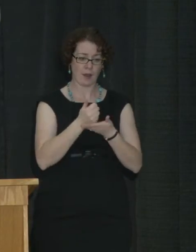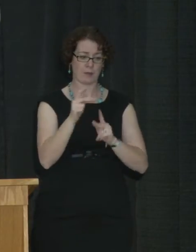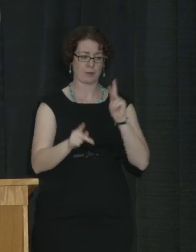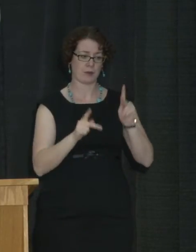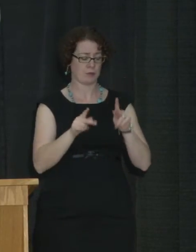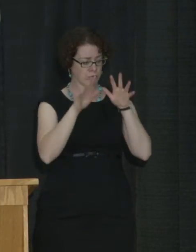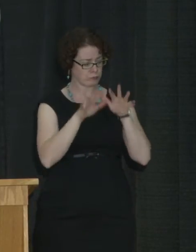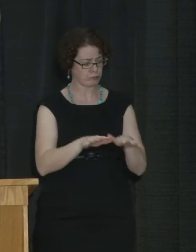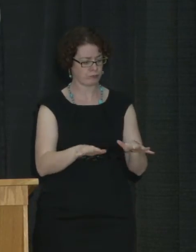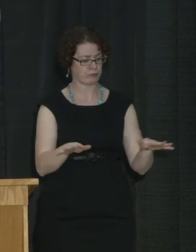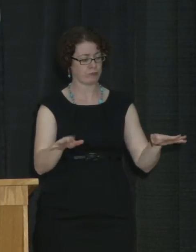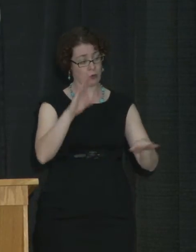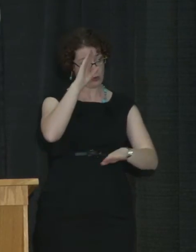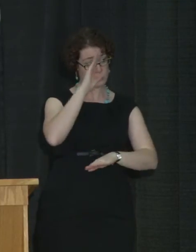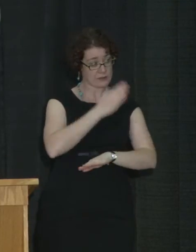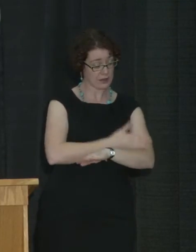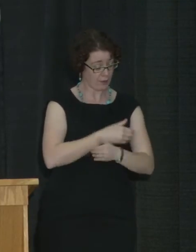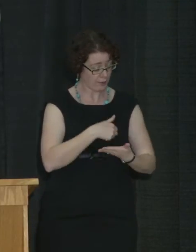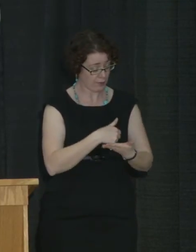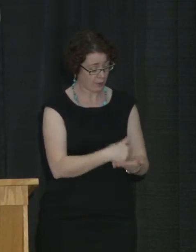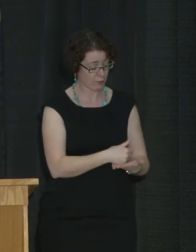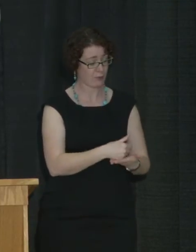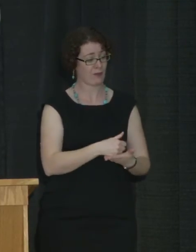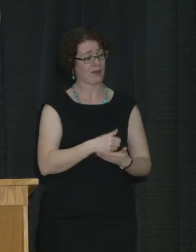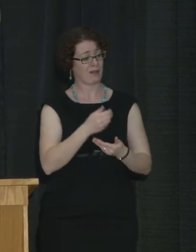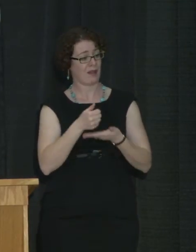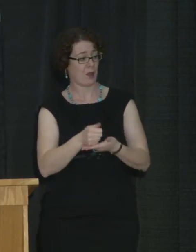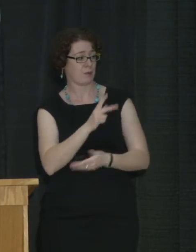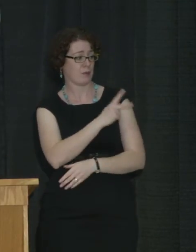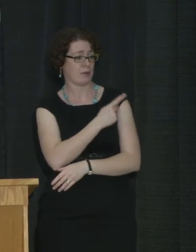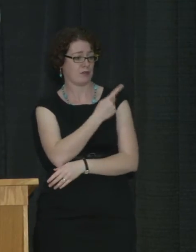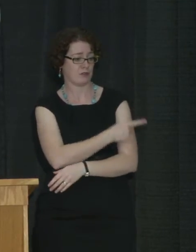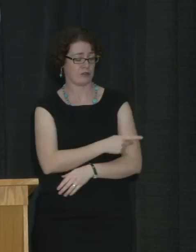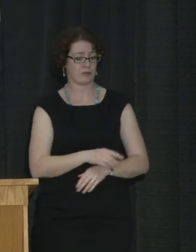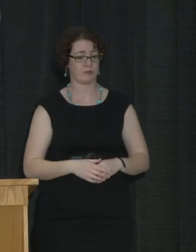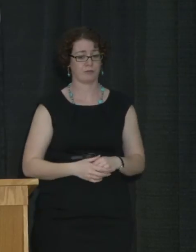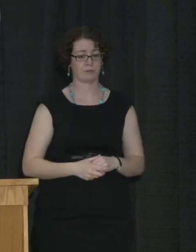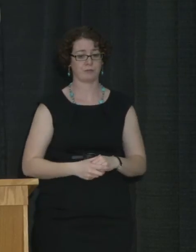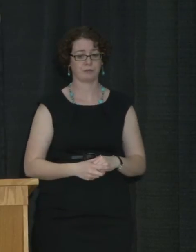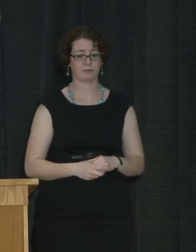in very real ways to her son and to her patients.